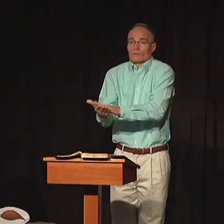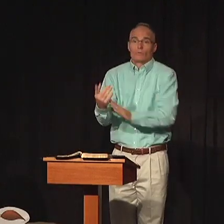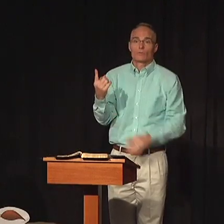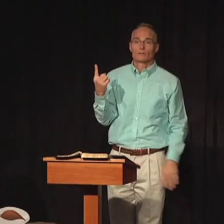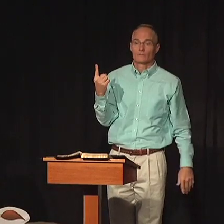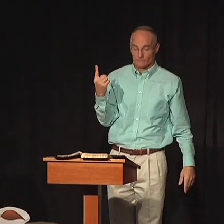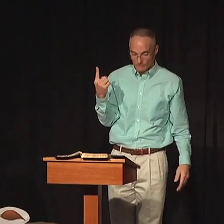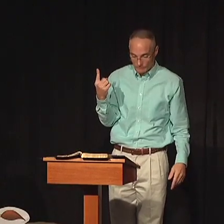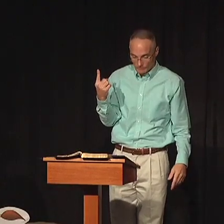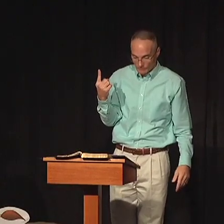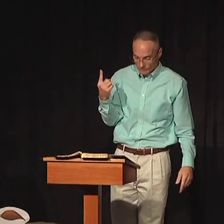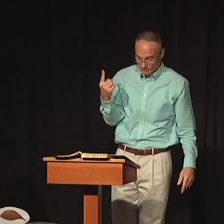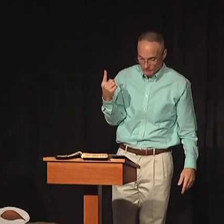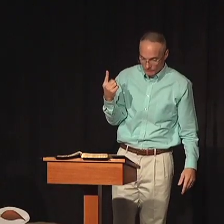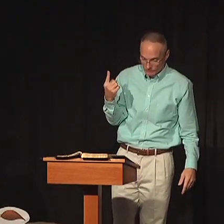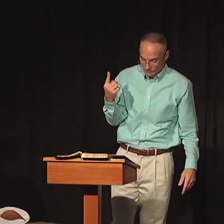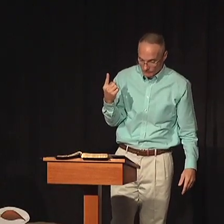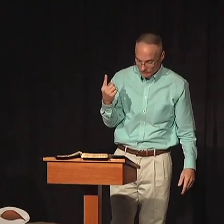we have become one.